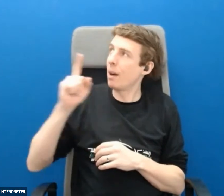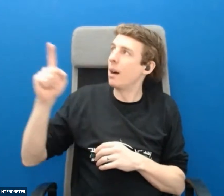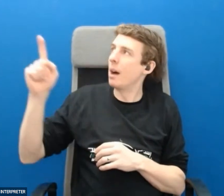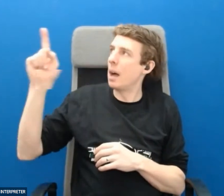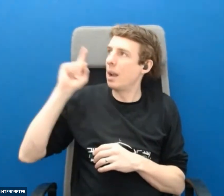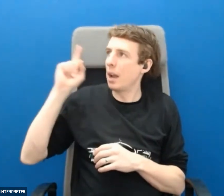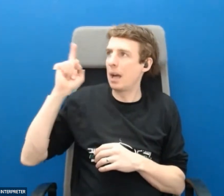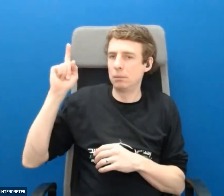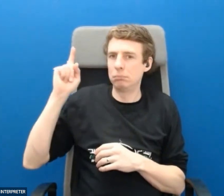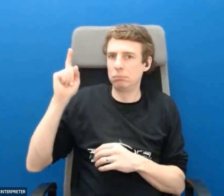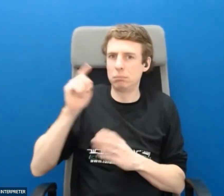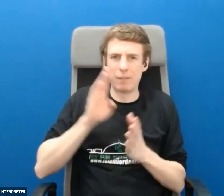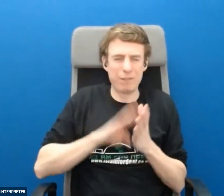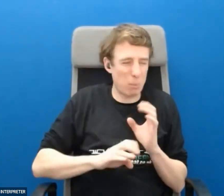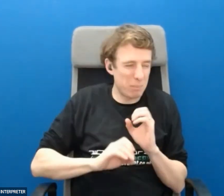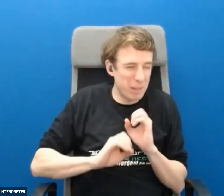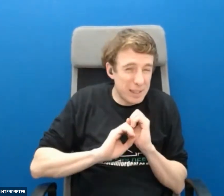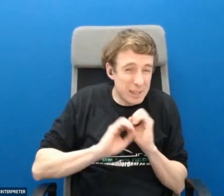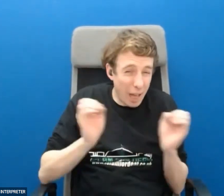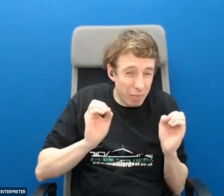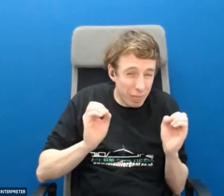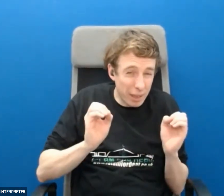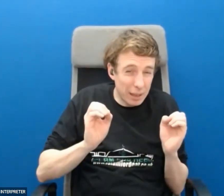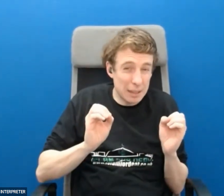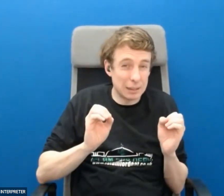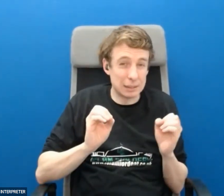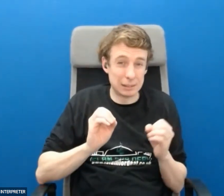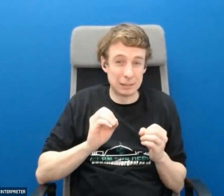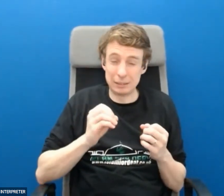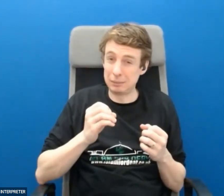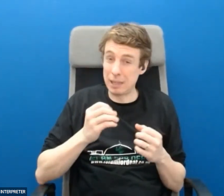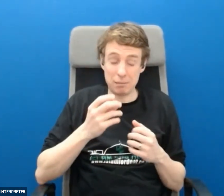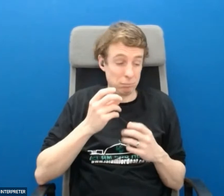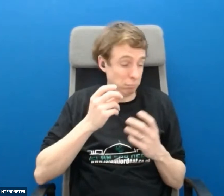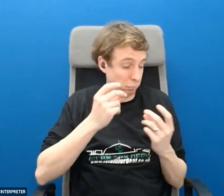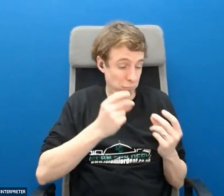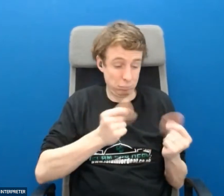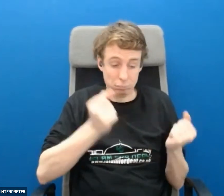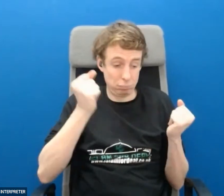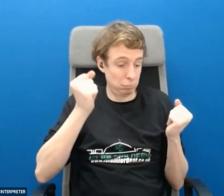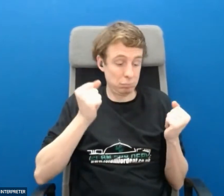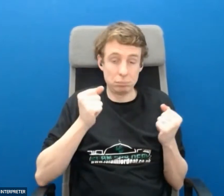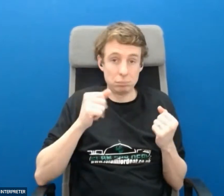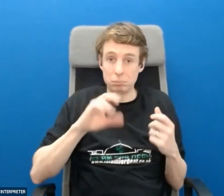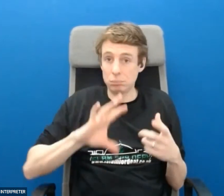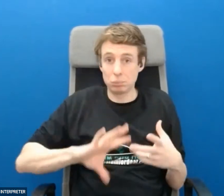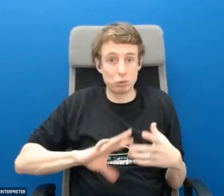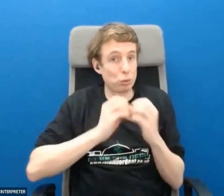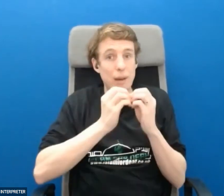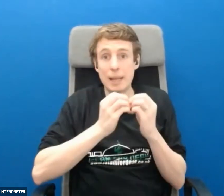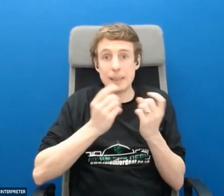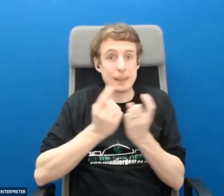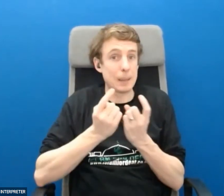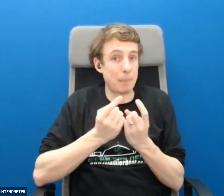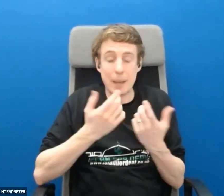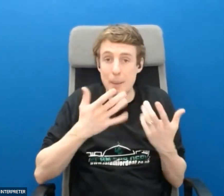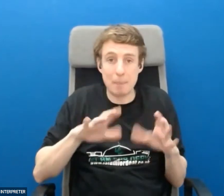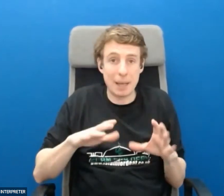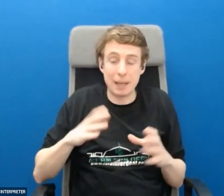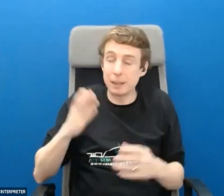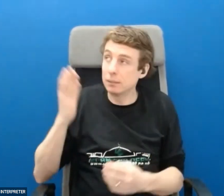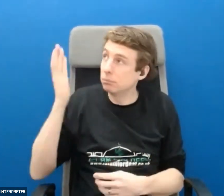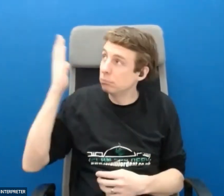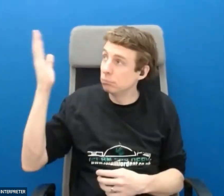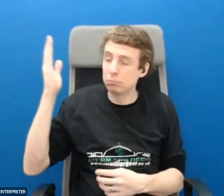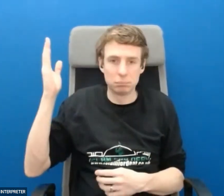to. As for making something or changing the state of something, or making something